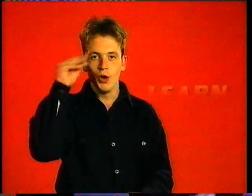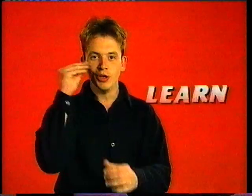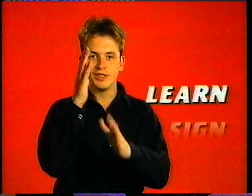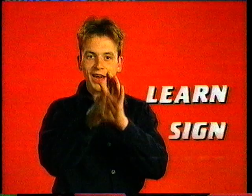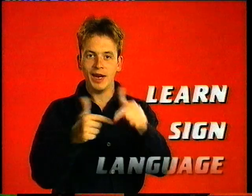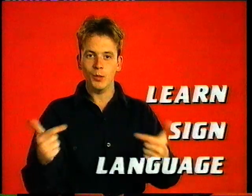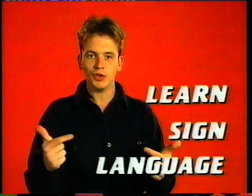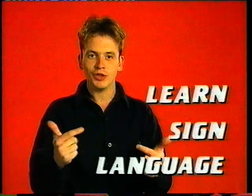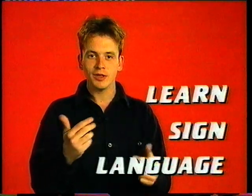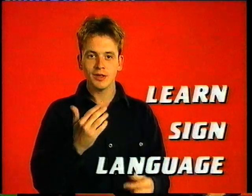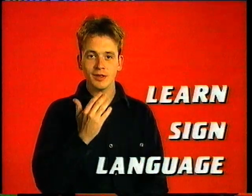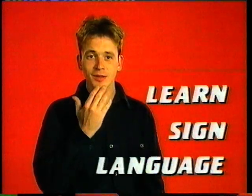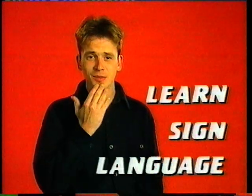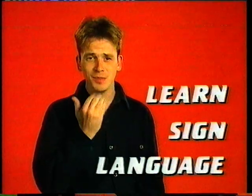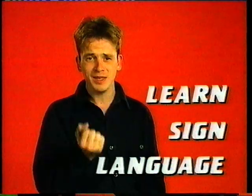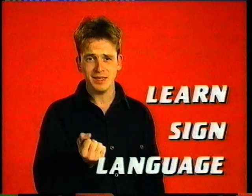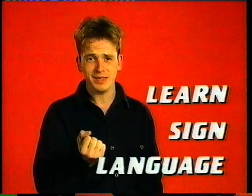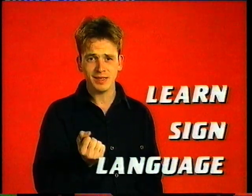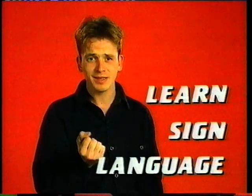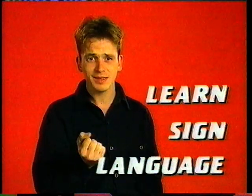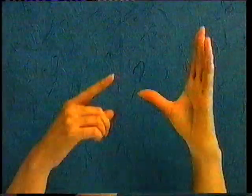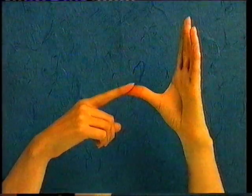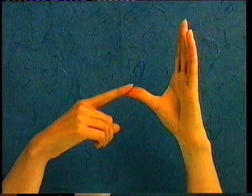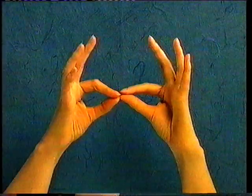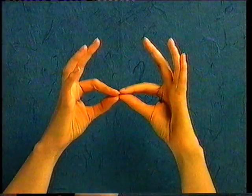Learn sign language, please.